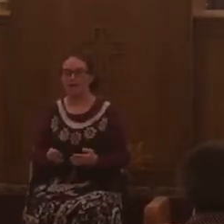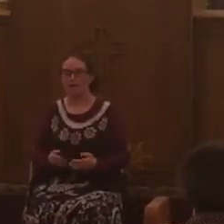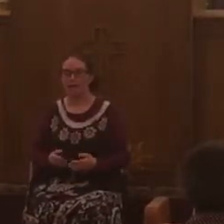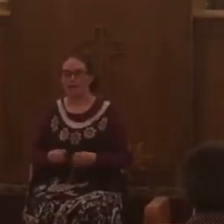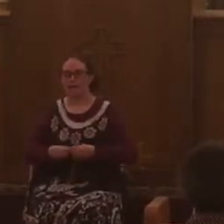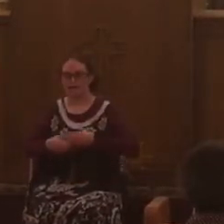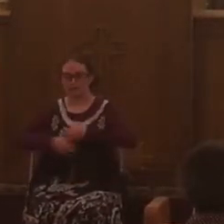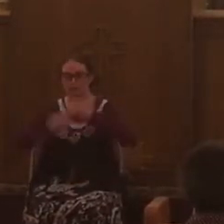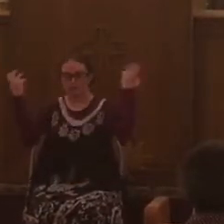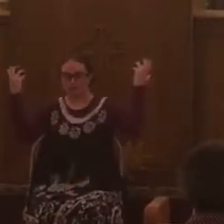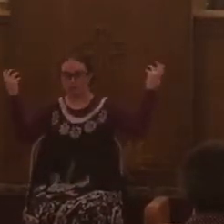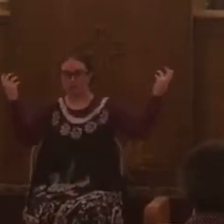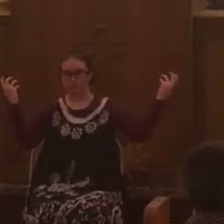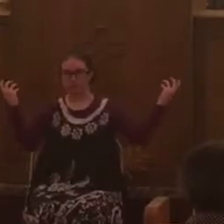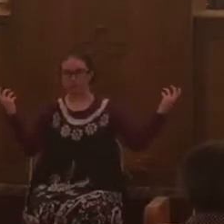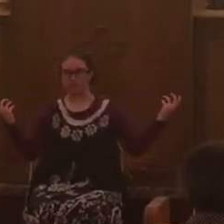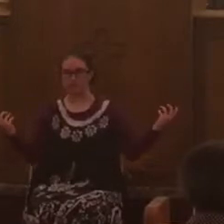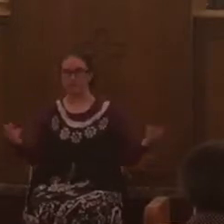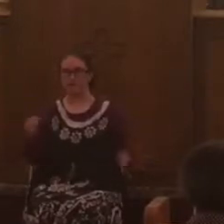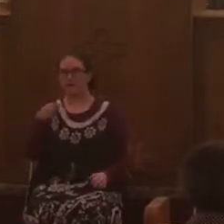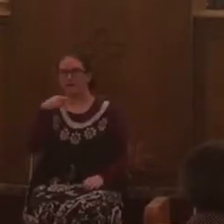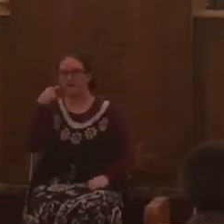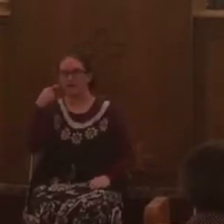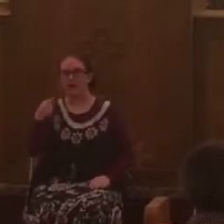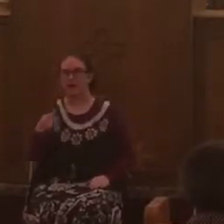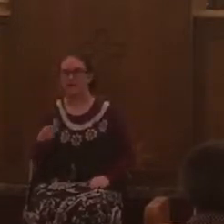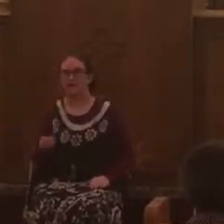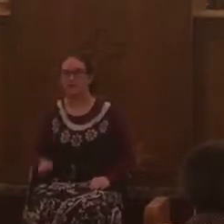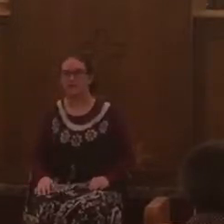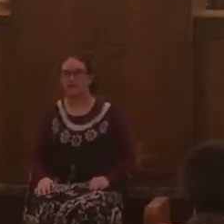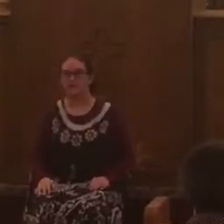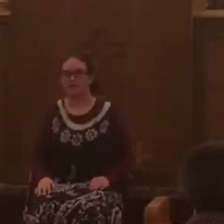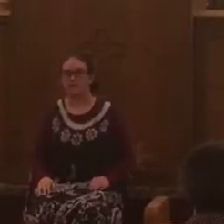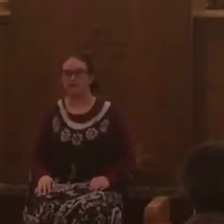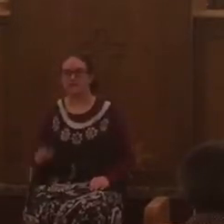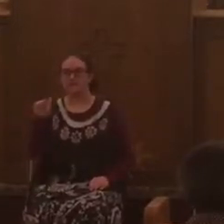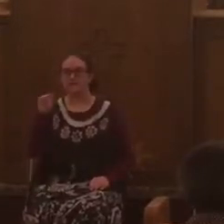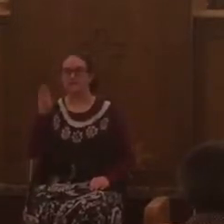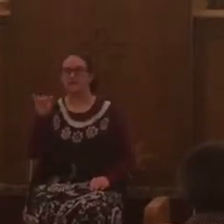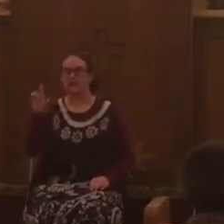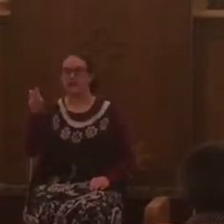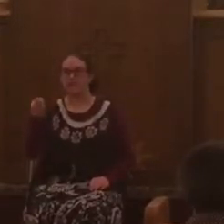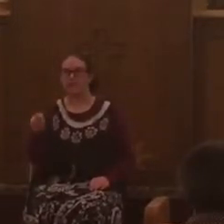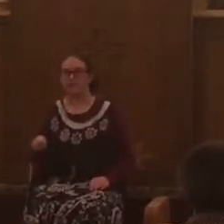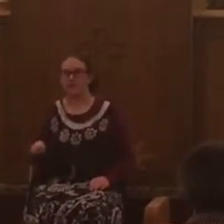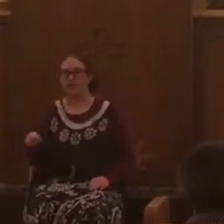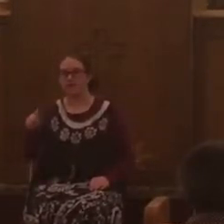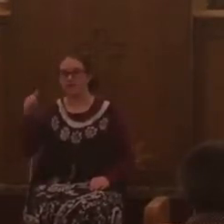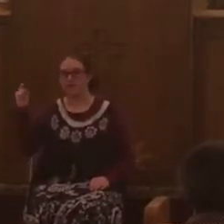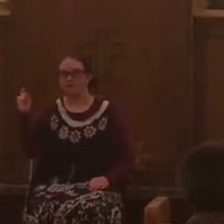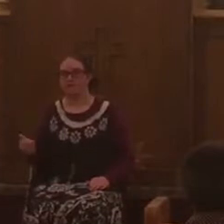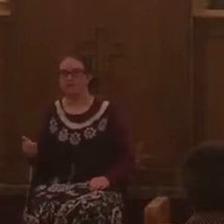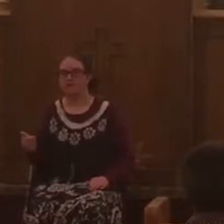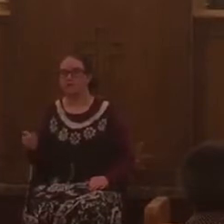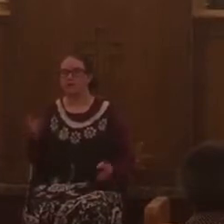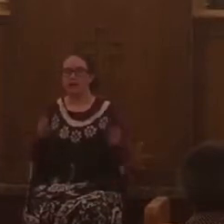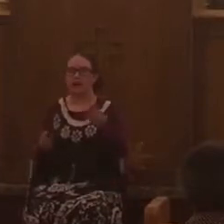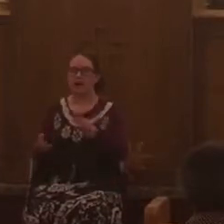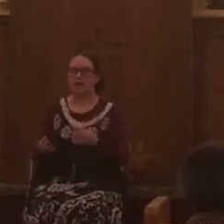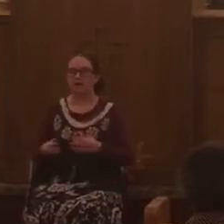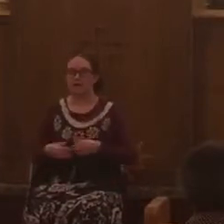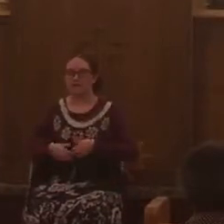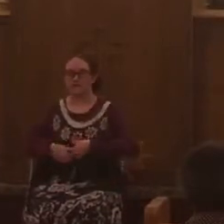it's well over half the population of the U.S. that is on antidepressants on a daily basis. You know what that